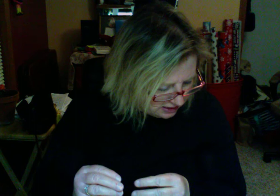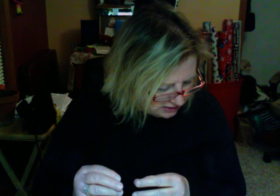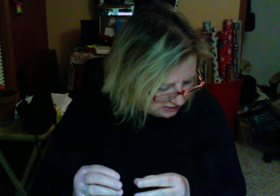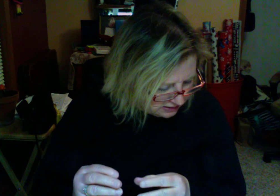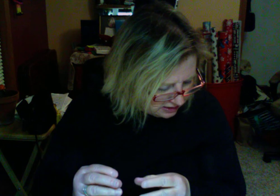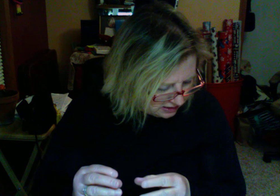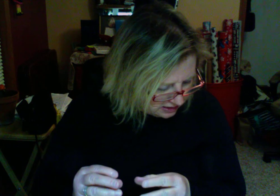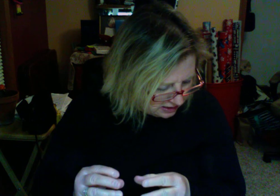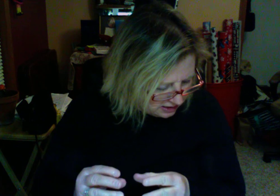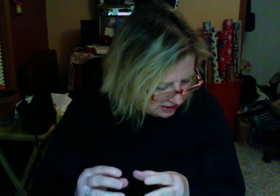It's